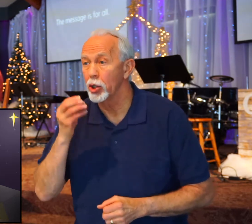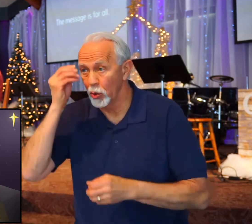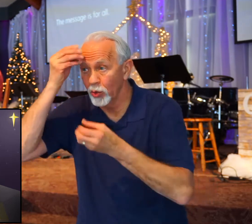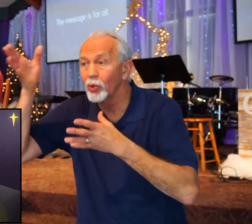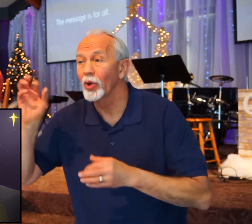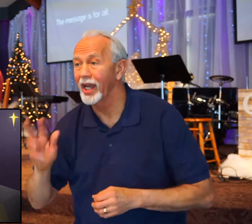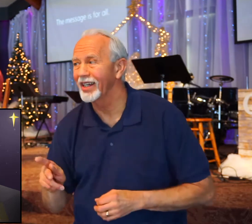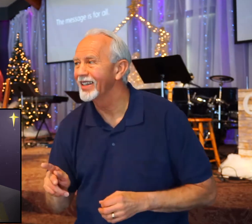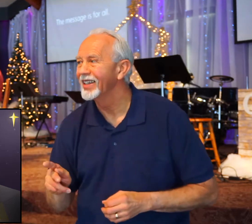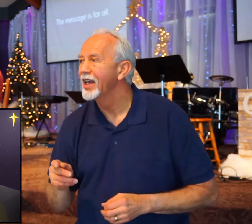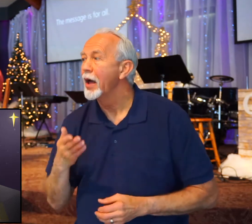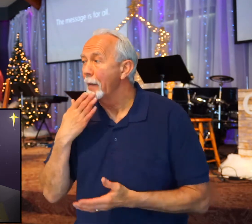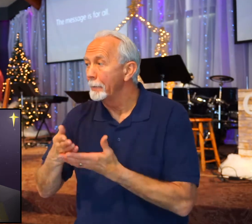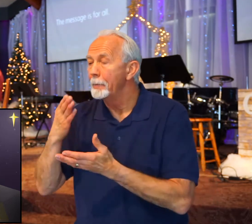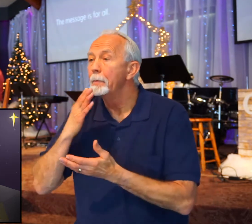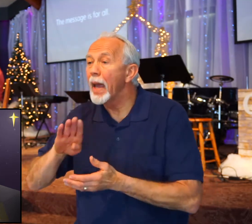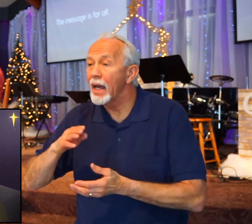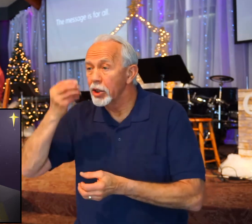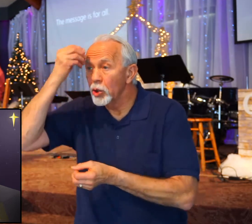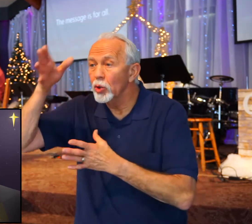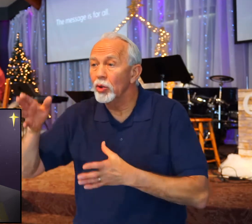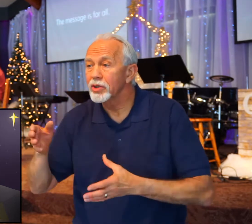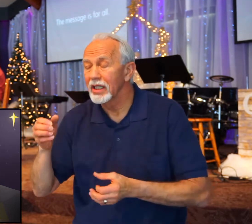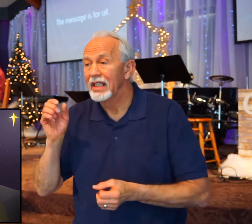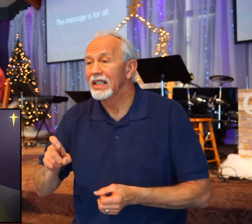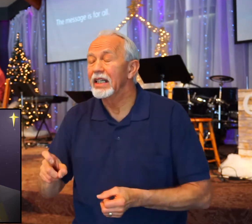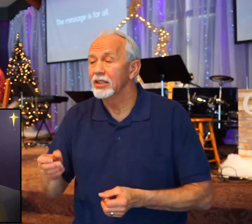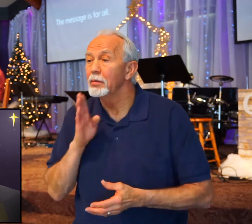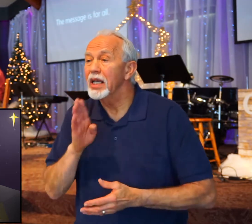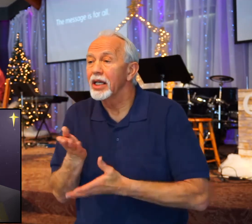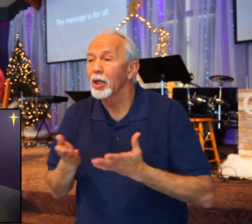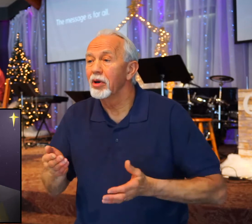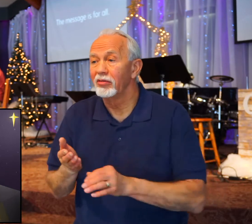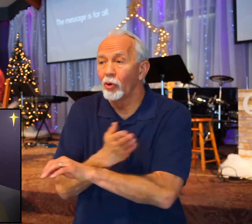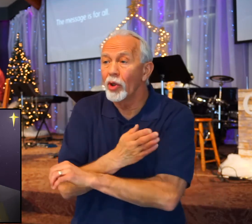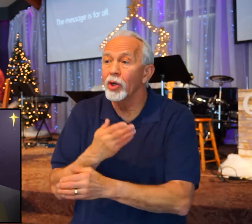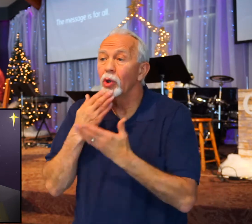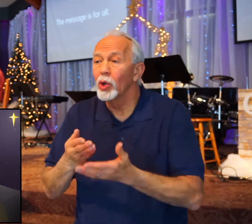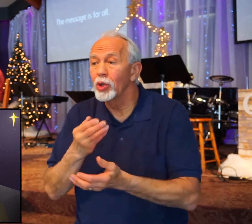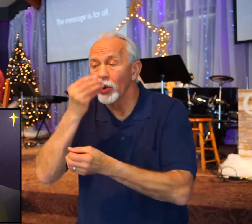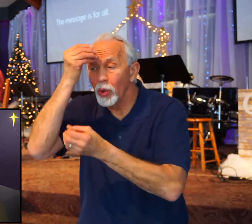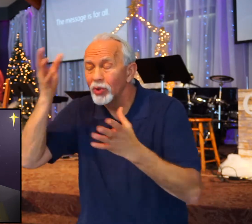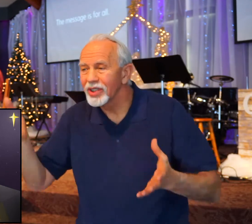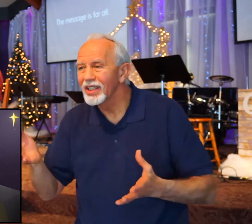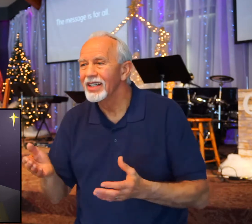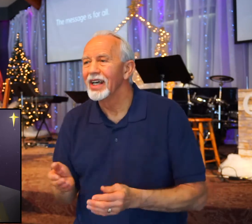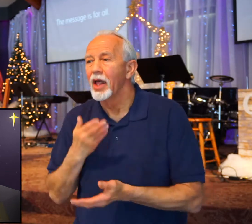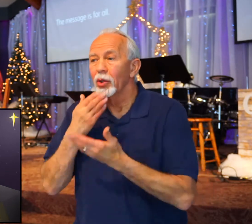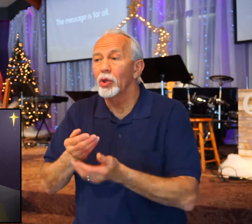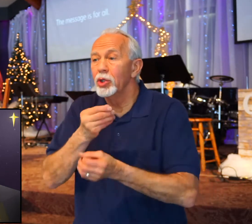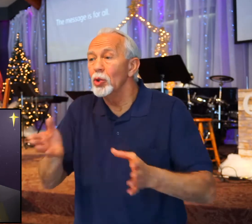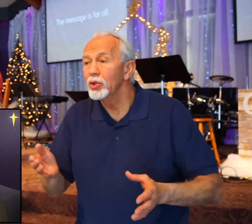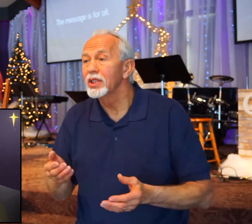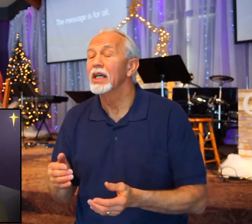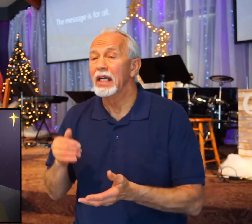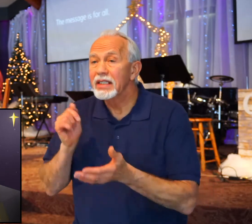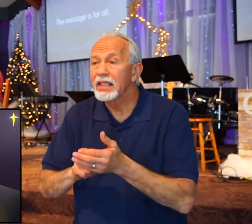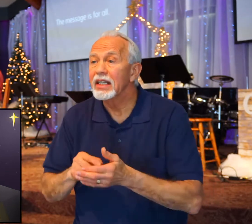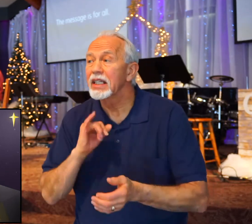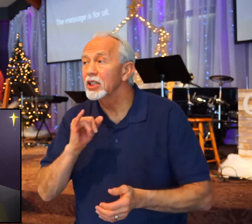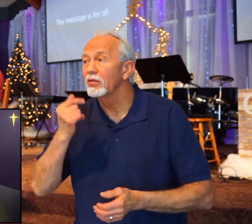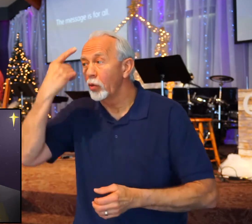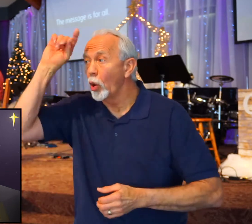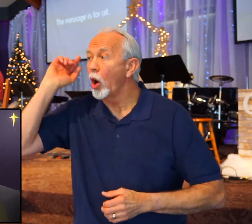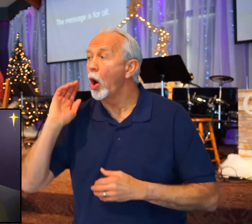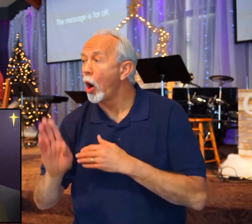right? Bad news has to exist before you can have good news. The good news is that this is for all. But we also